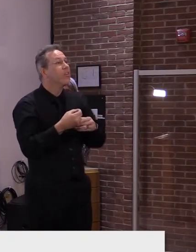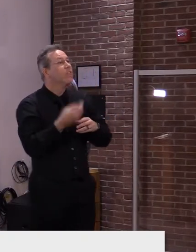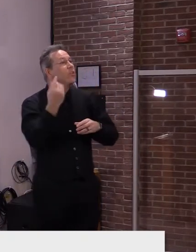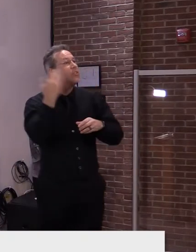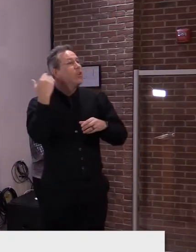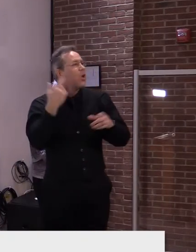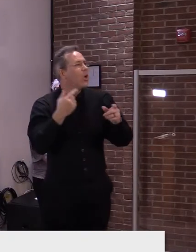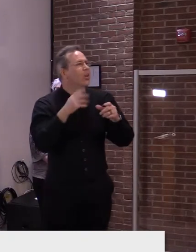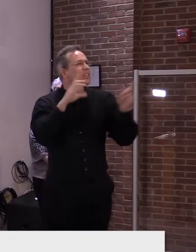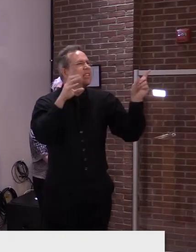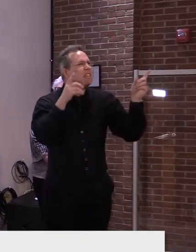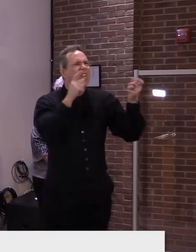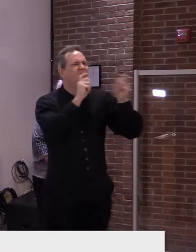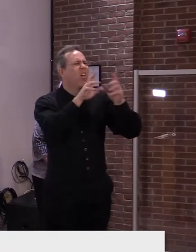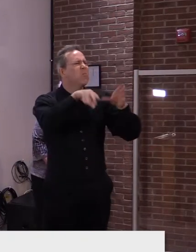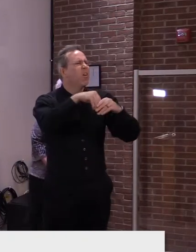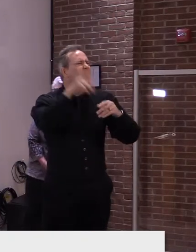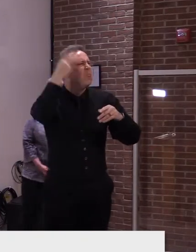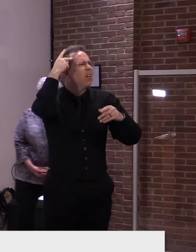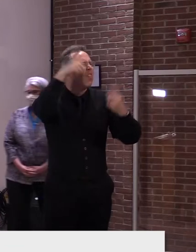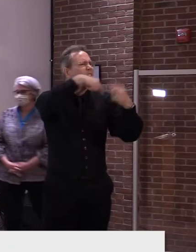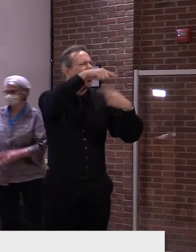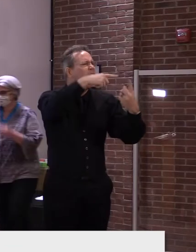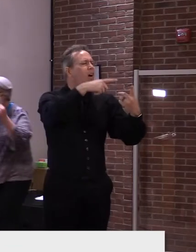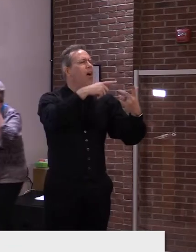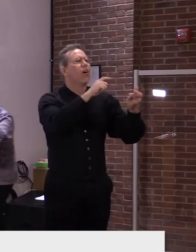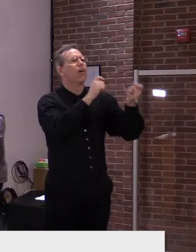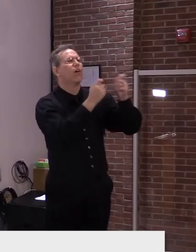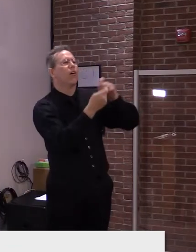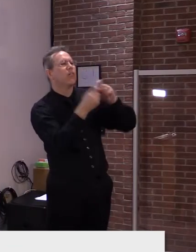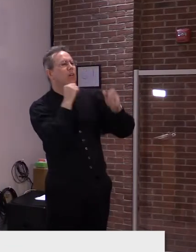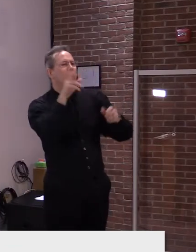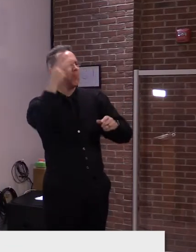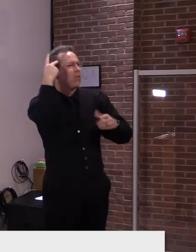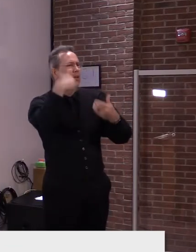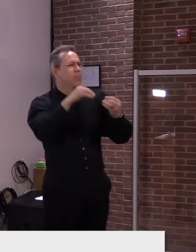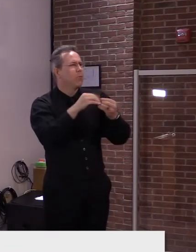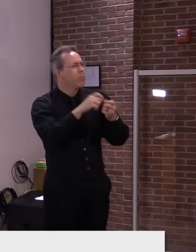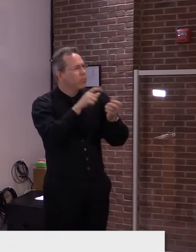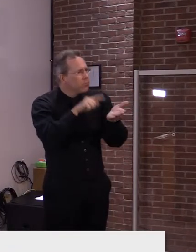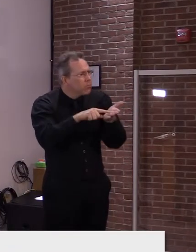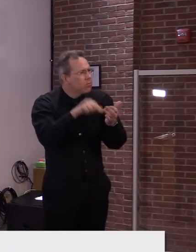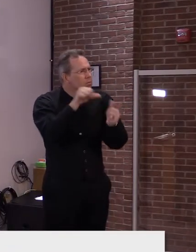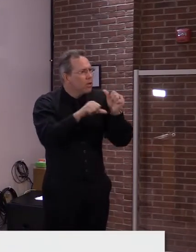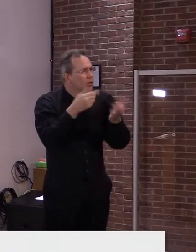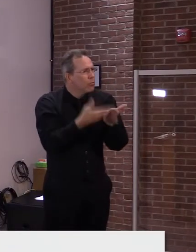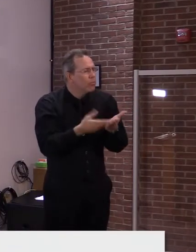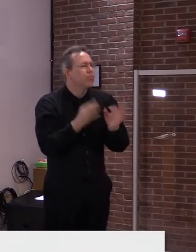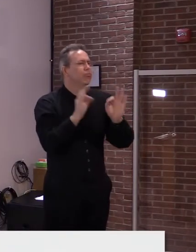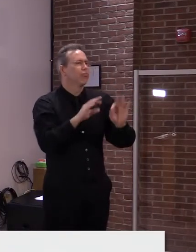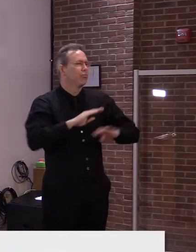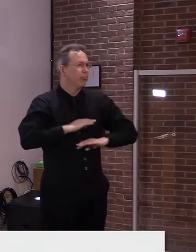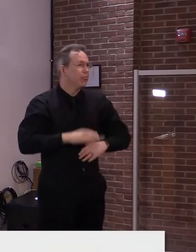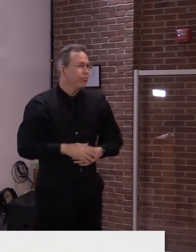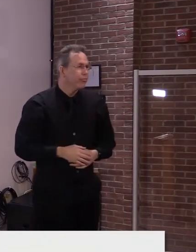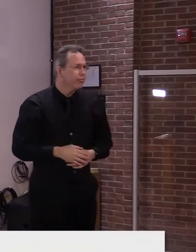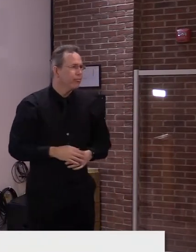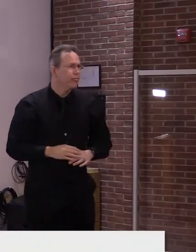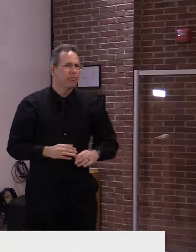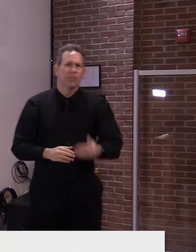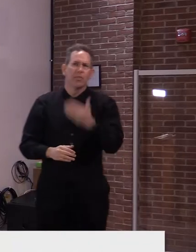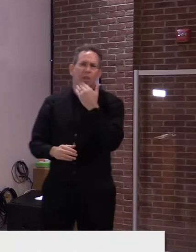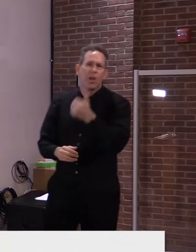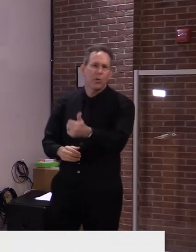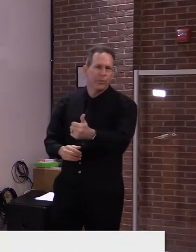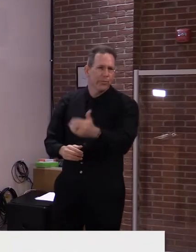Thank you. And Deputy Secretary Boucher, do you support it? And do you think schools in the state will change their stance on returning to full in-person learning based on this new